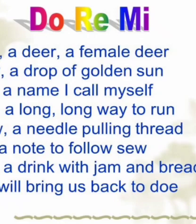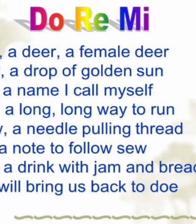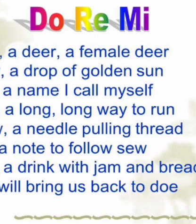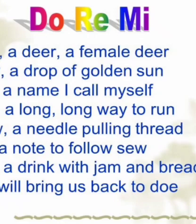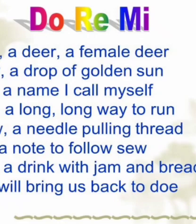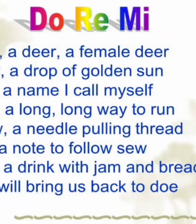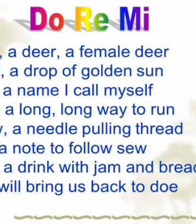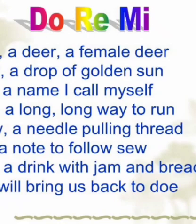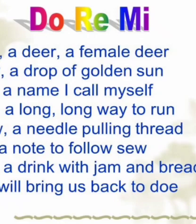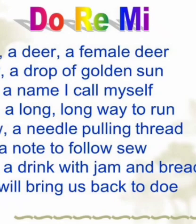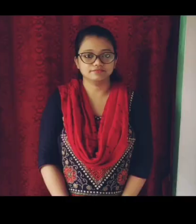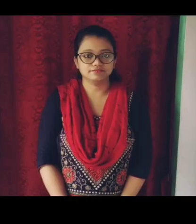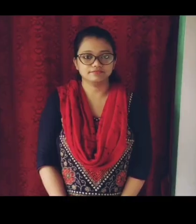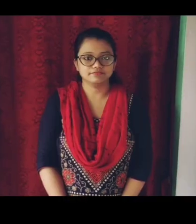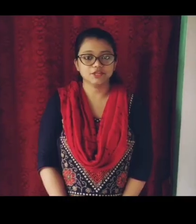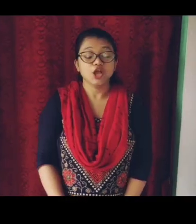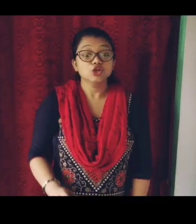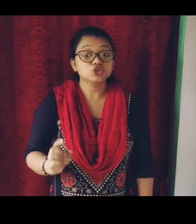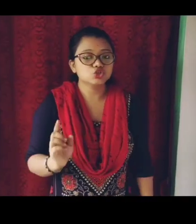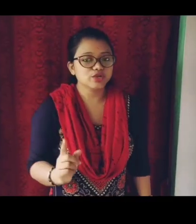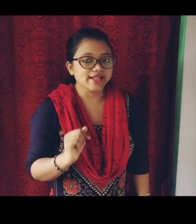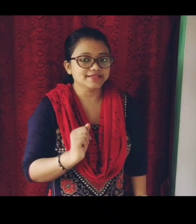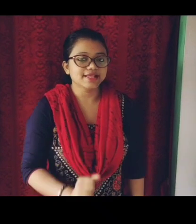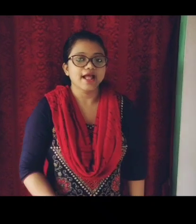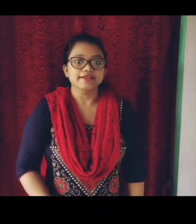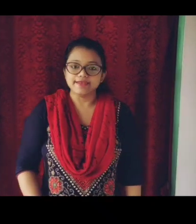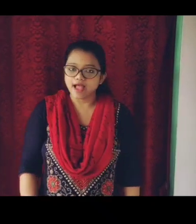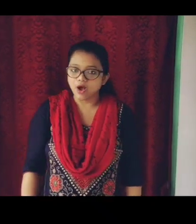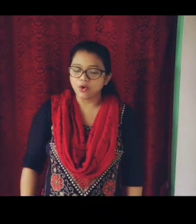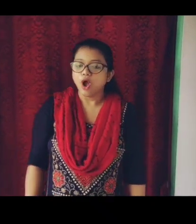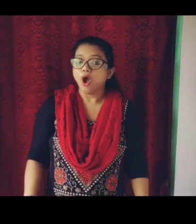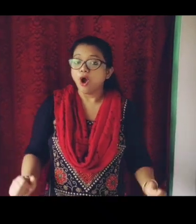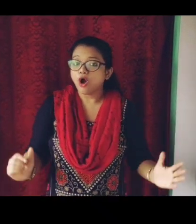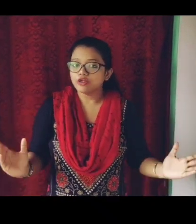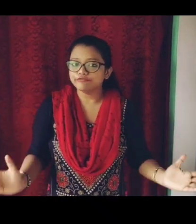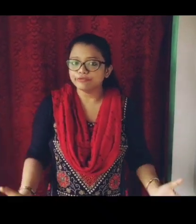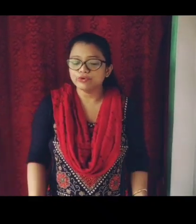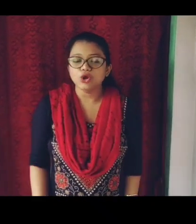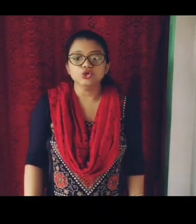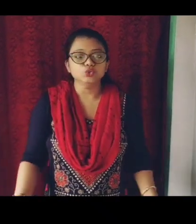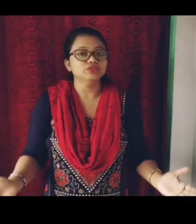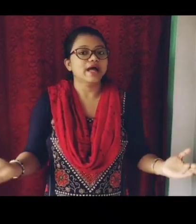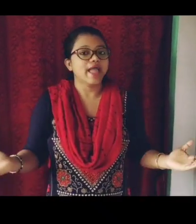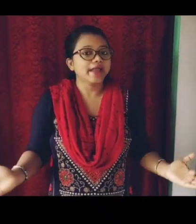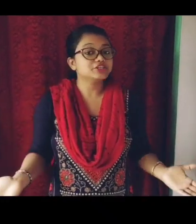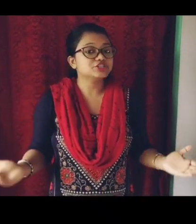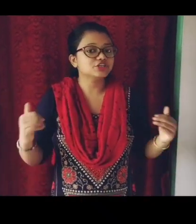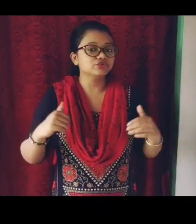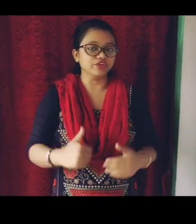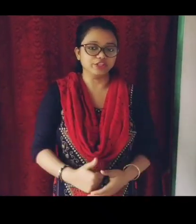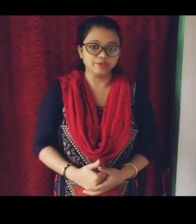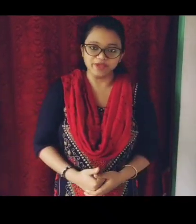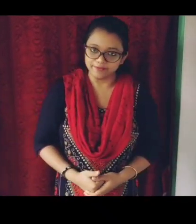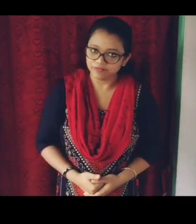mi, fa, sol, la, di, yo, ho, ho. Students, ho. Now all of you do the action with me.